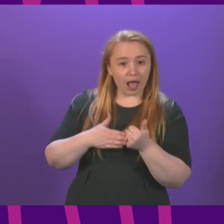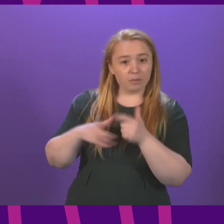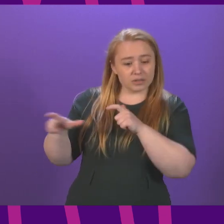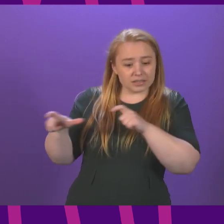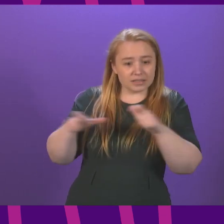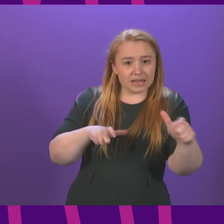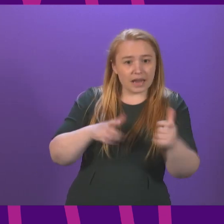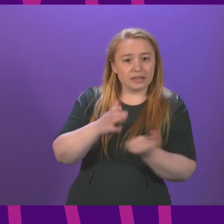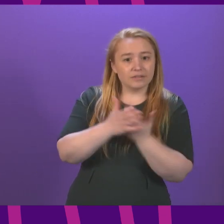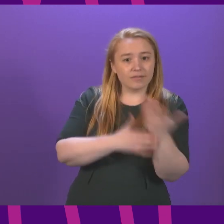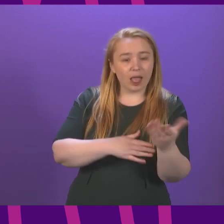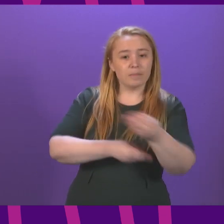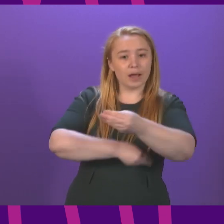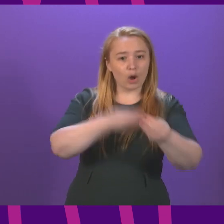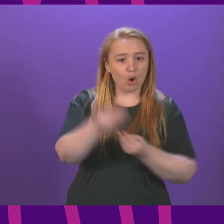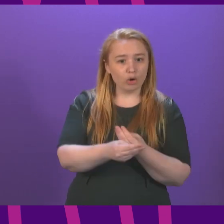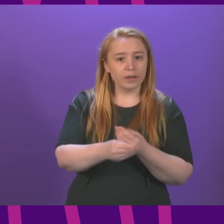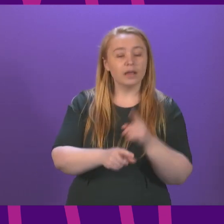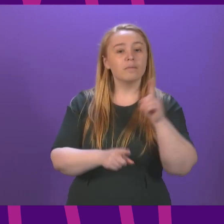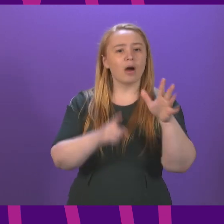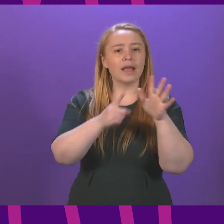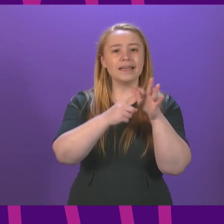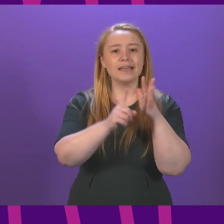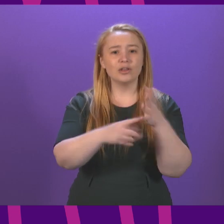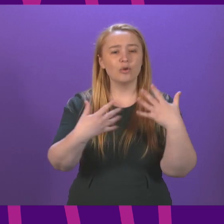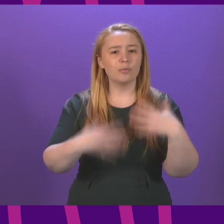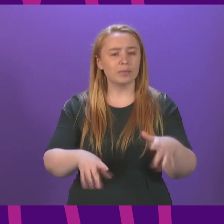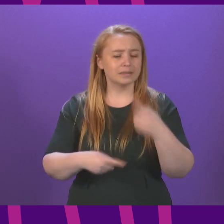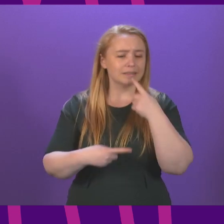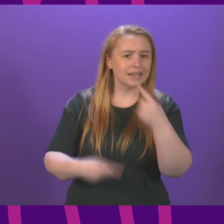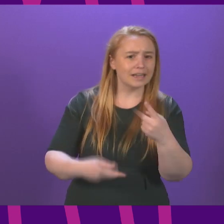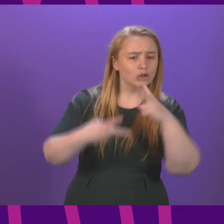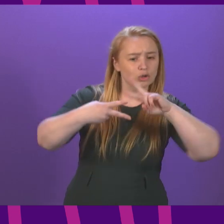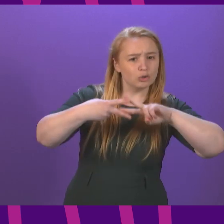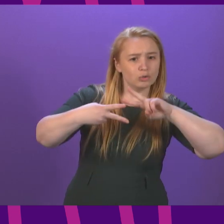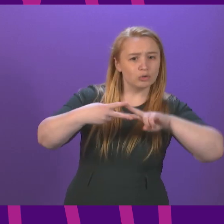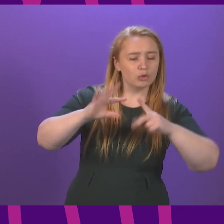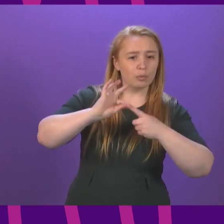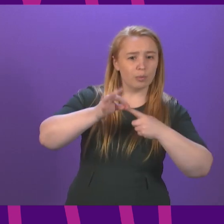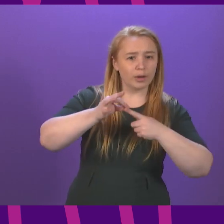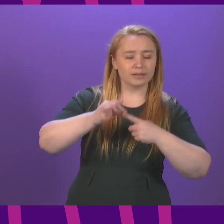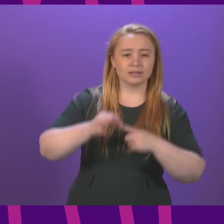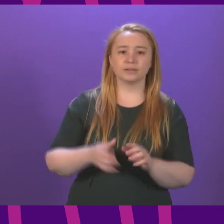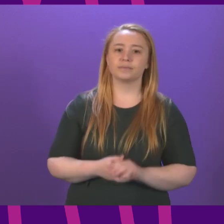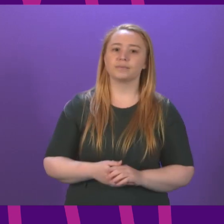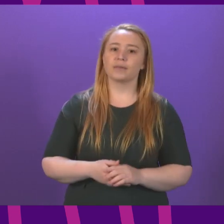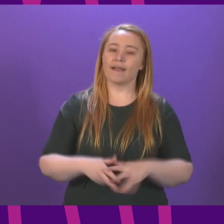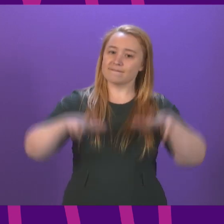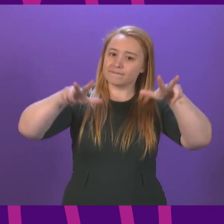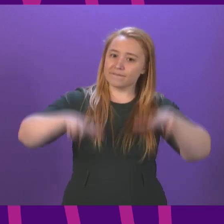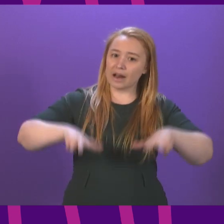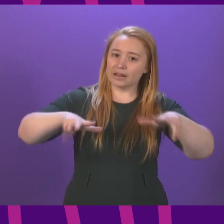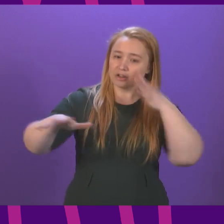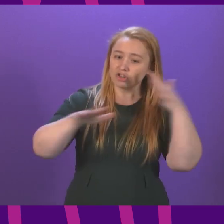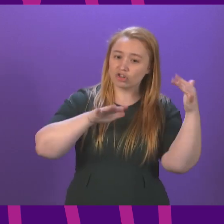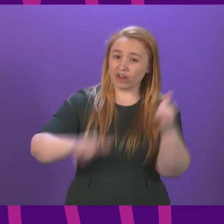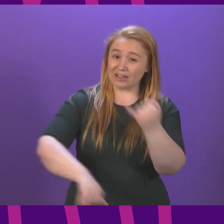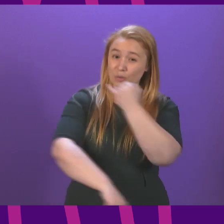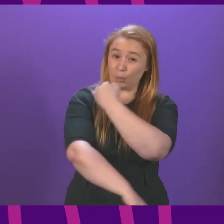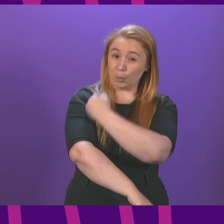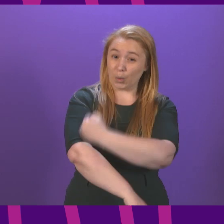the European Commission has expressed concern for years about two points. Weaknesses in the verification checks by the Scottish Government